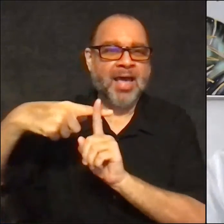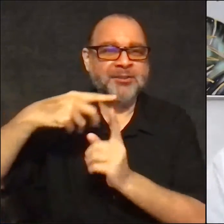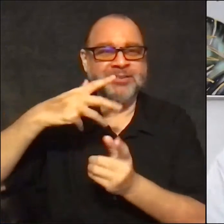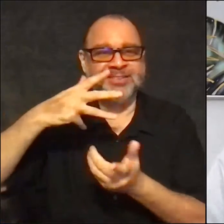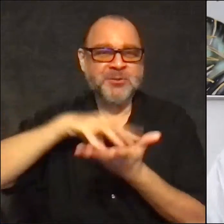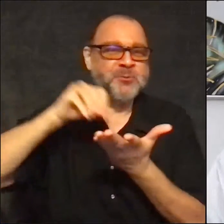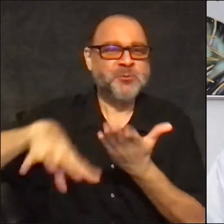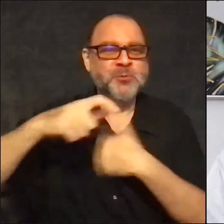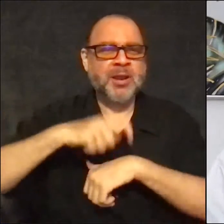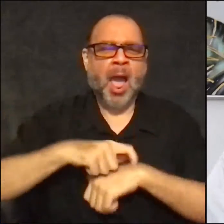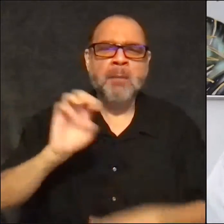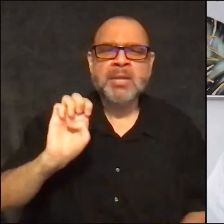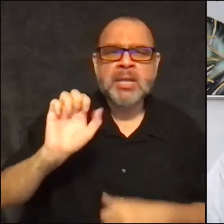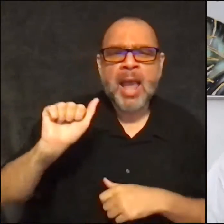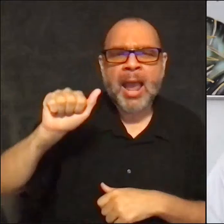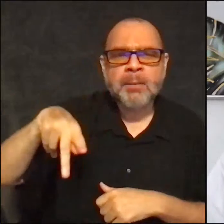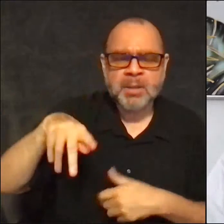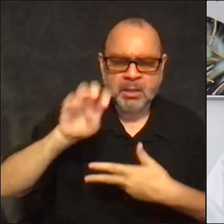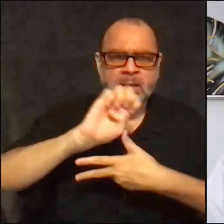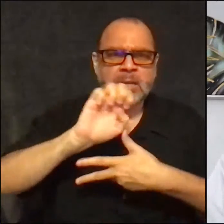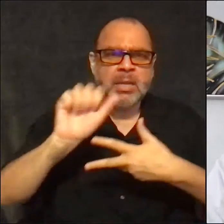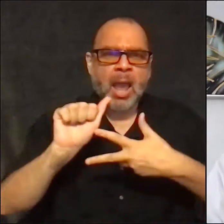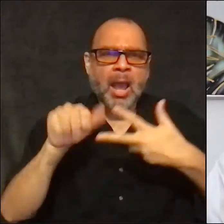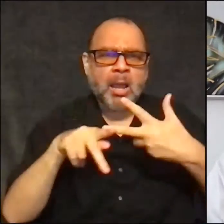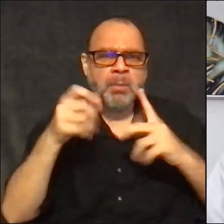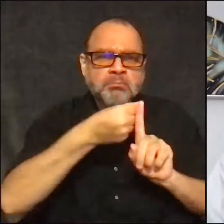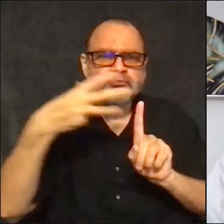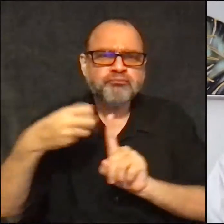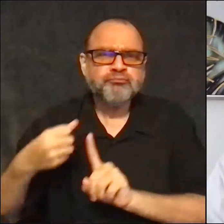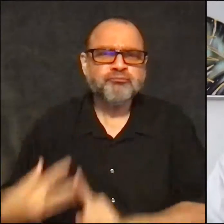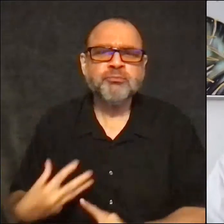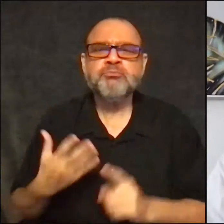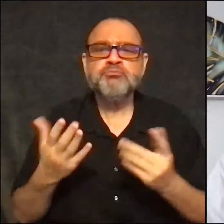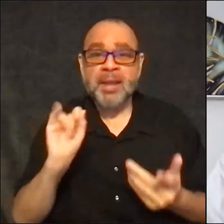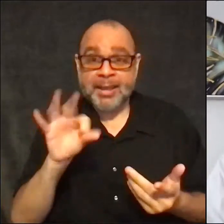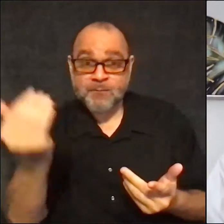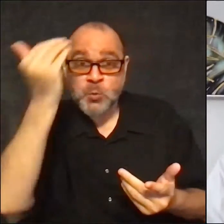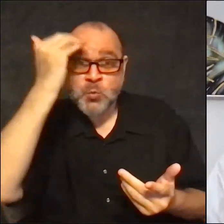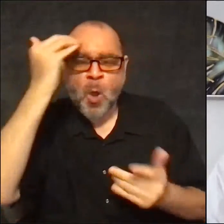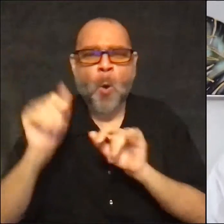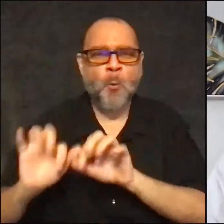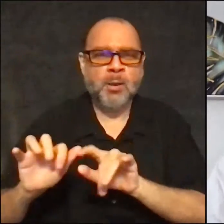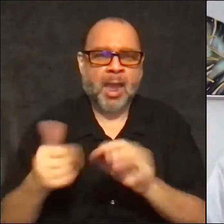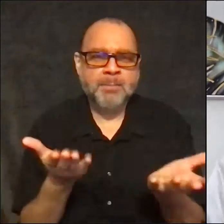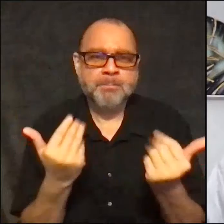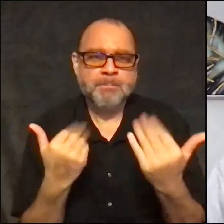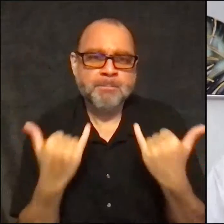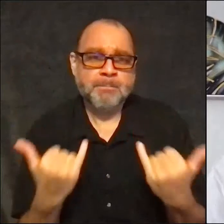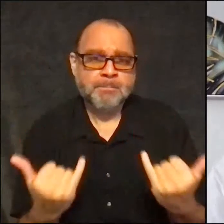EAP stands for? If you do, please drop that into the chat box now. If you know what EAP